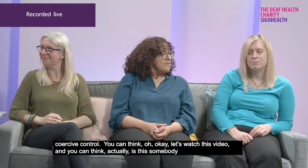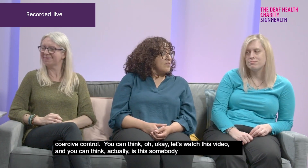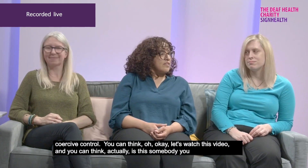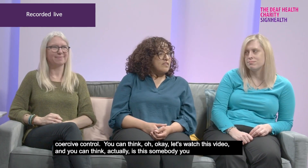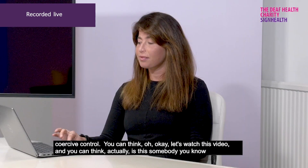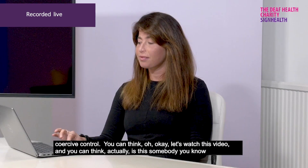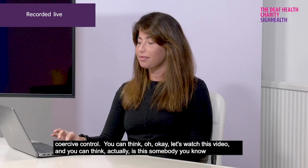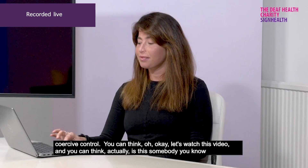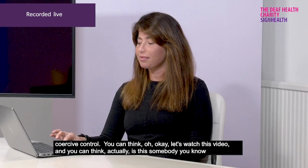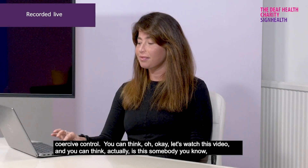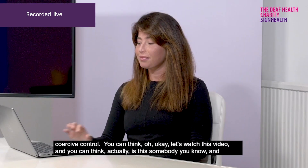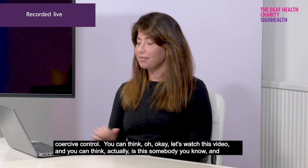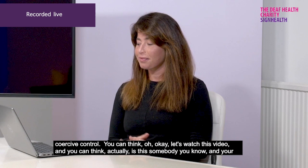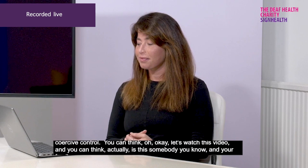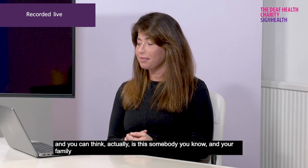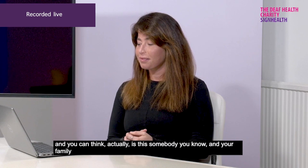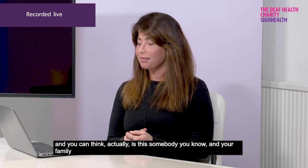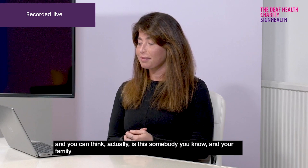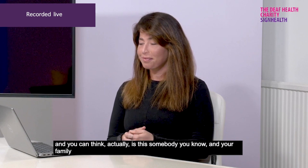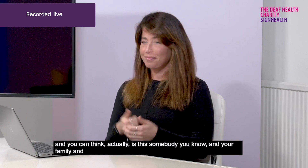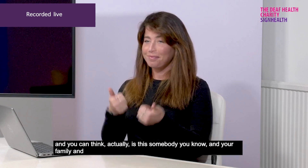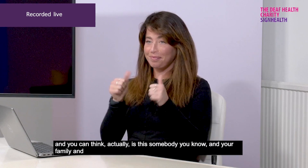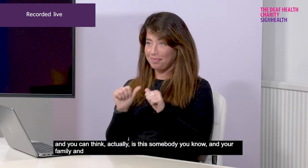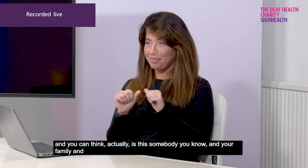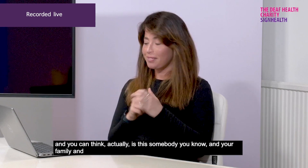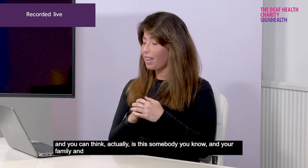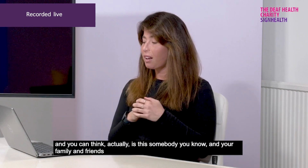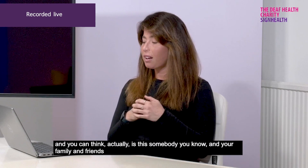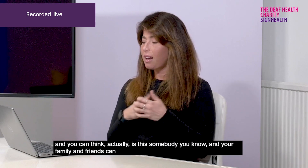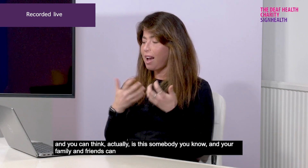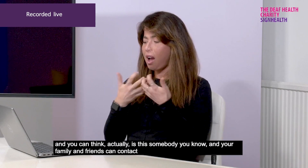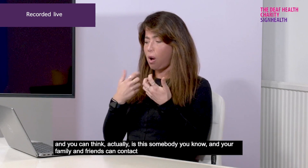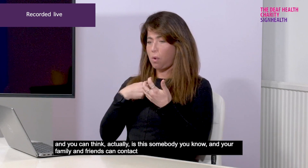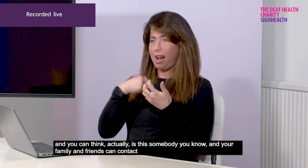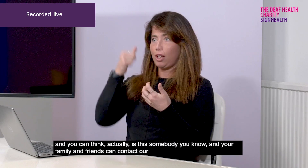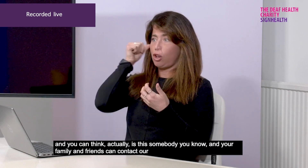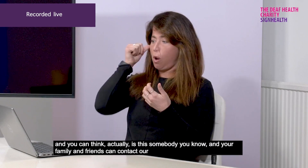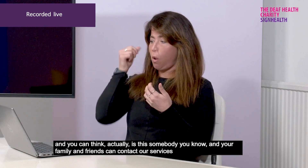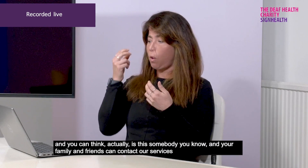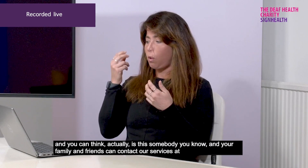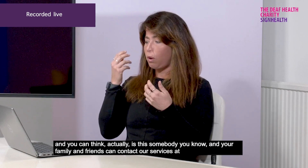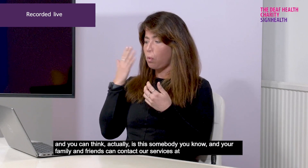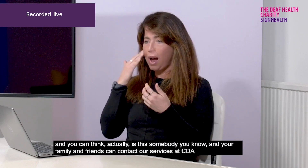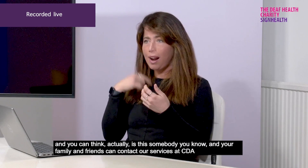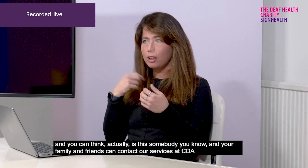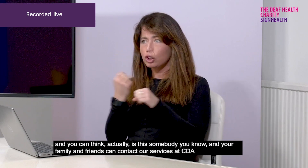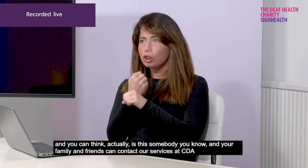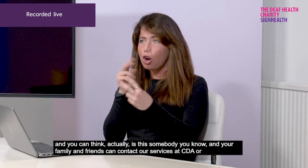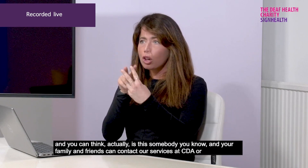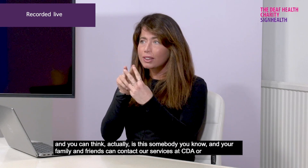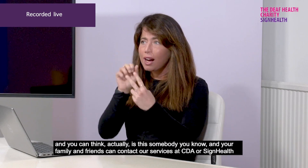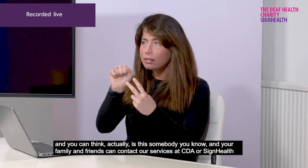contact us or these other services from CDA or Welsh Women's Aid.